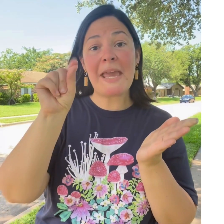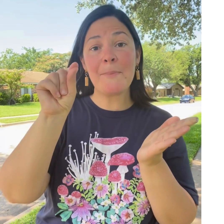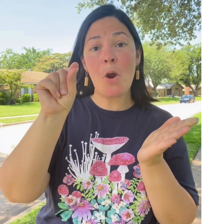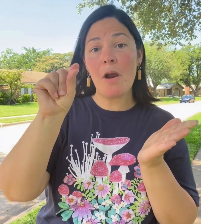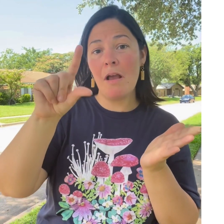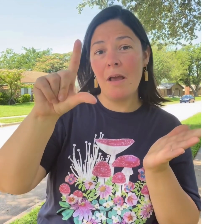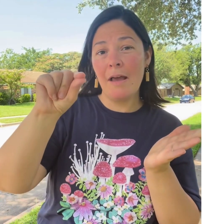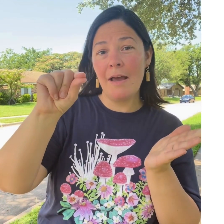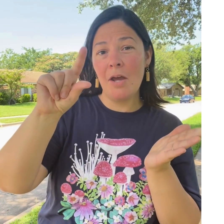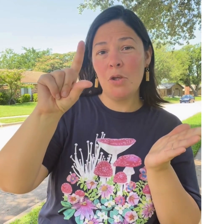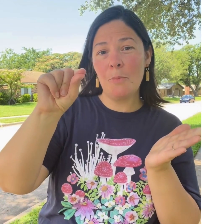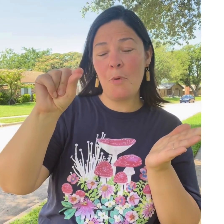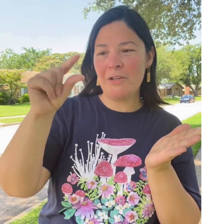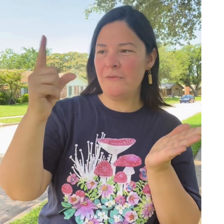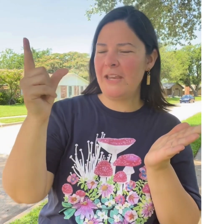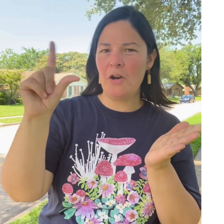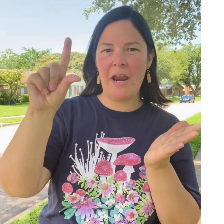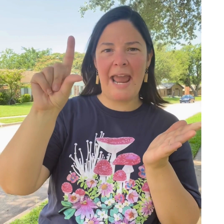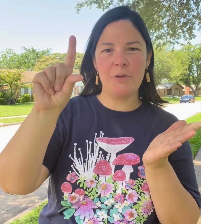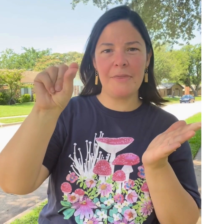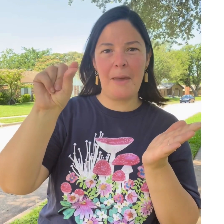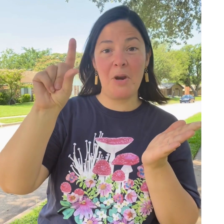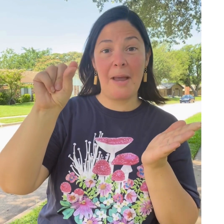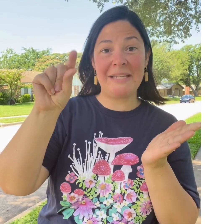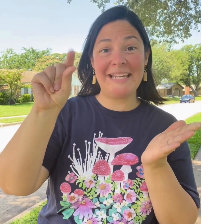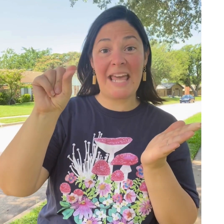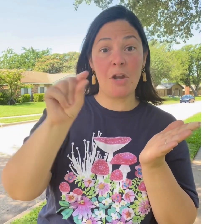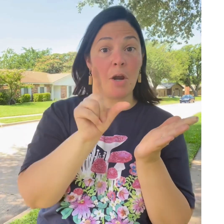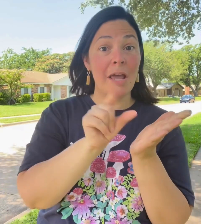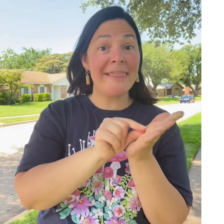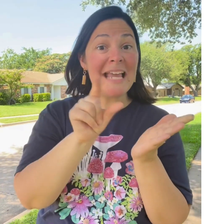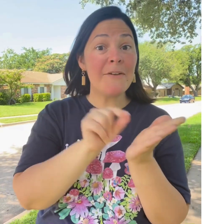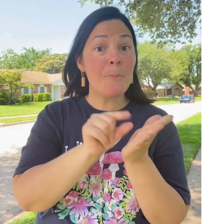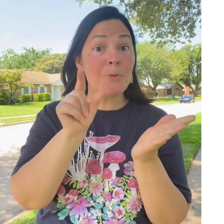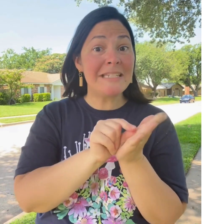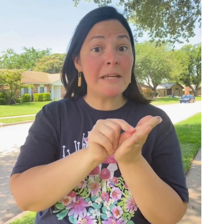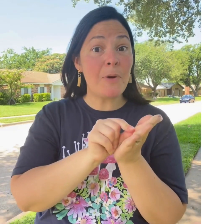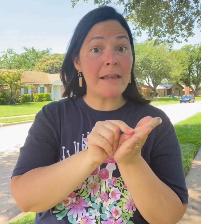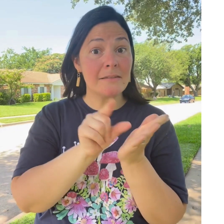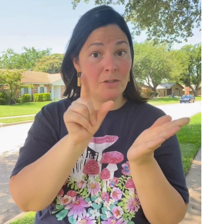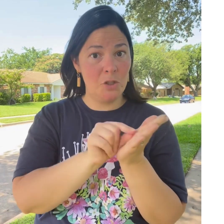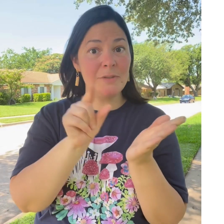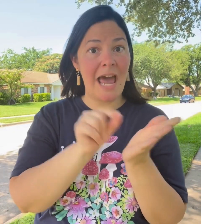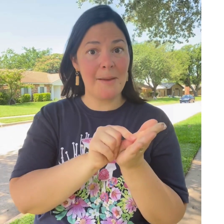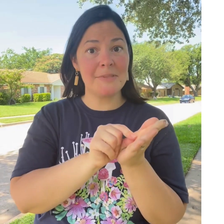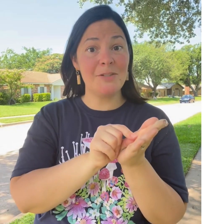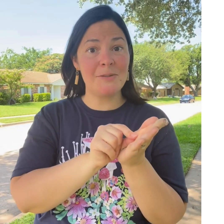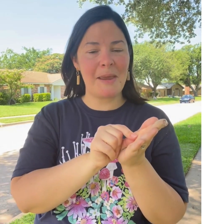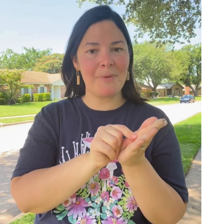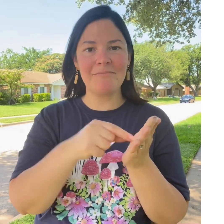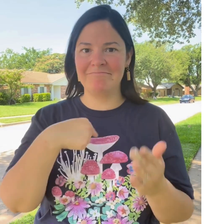Newspaper. Your pointer finger and your thumb are coming together. Think of a printing press. 2 times. Newspaper.